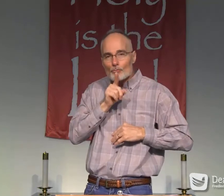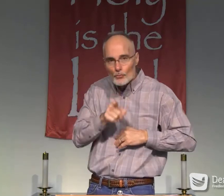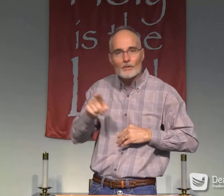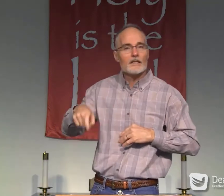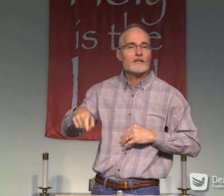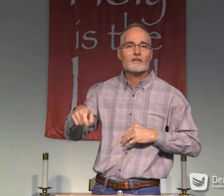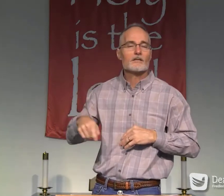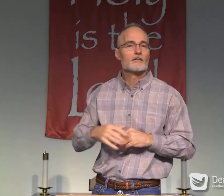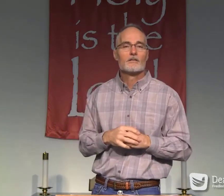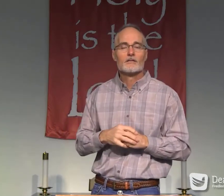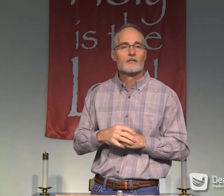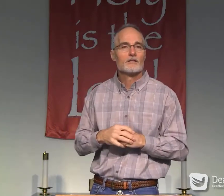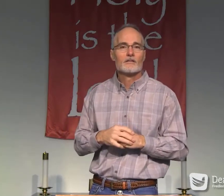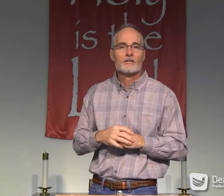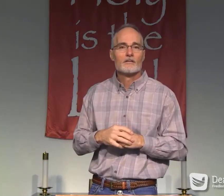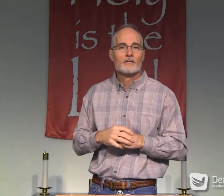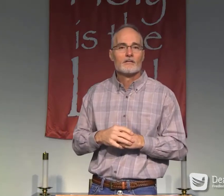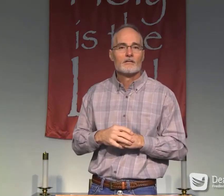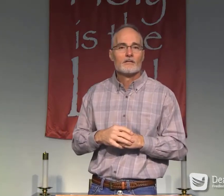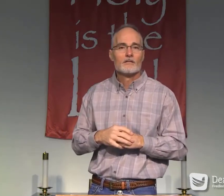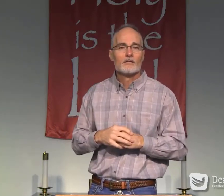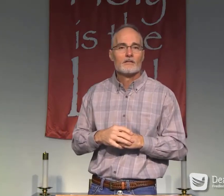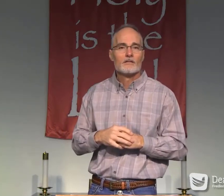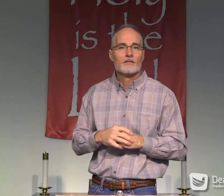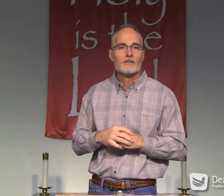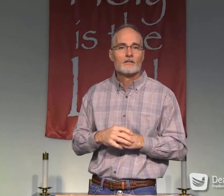never satisfy our true needs.